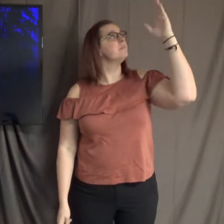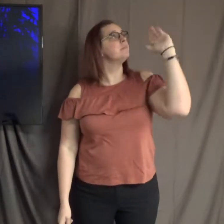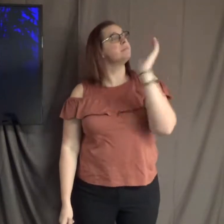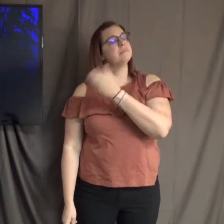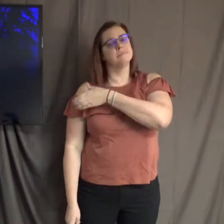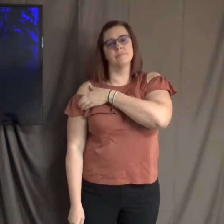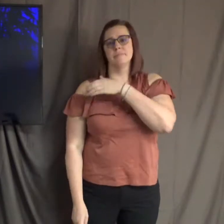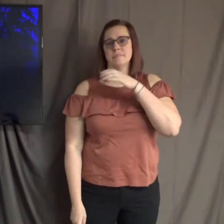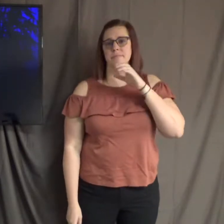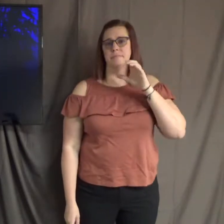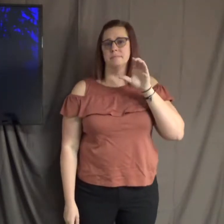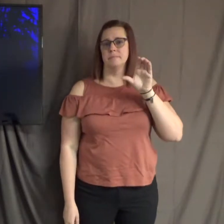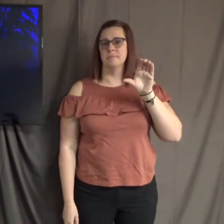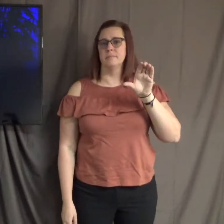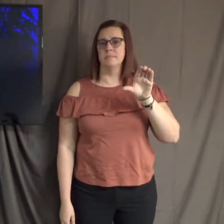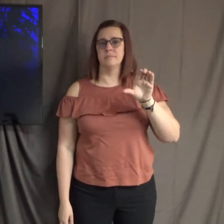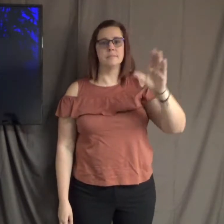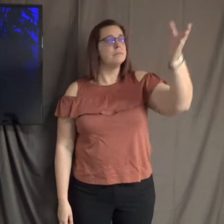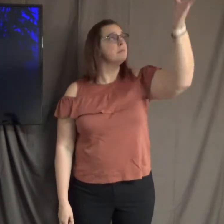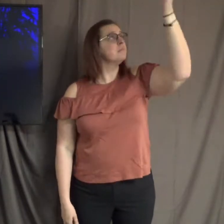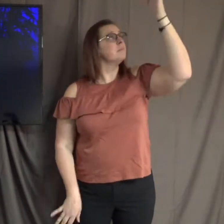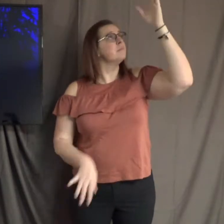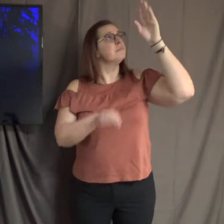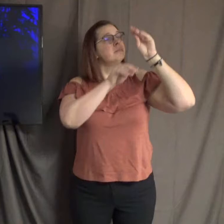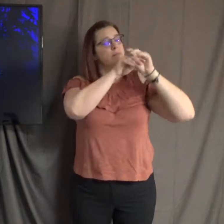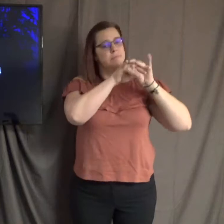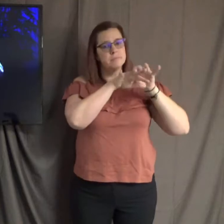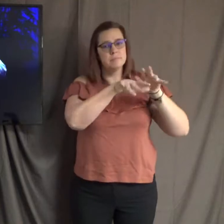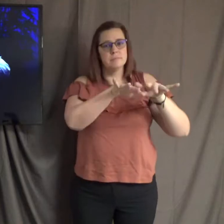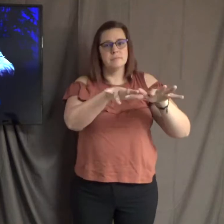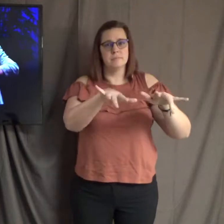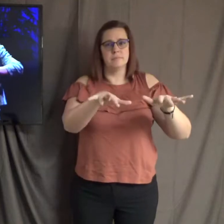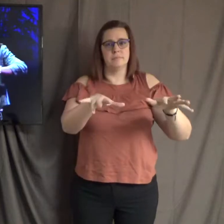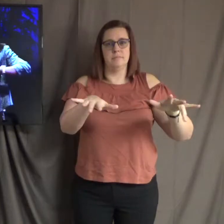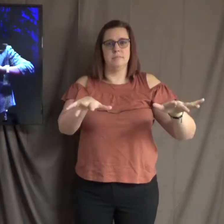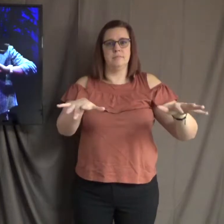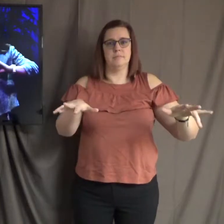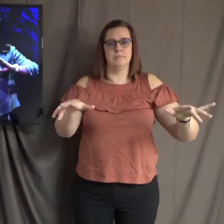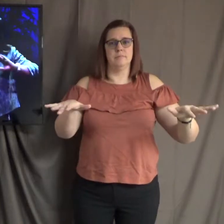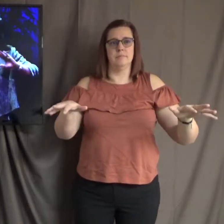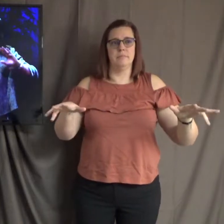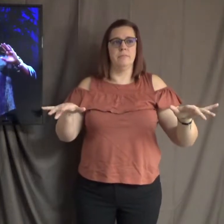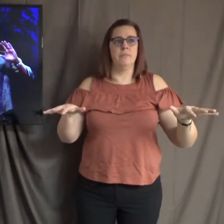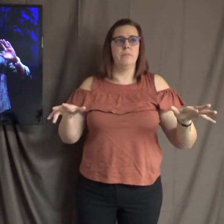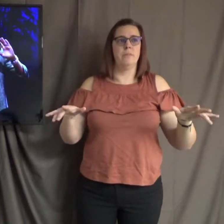feel the mighty power and the